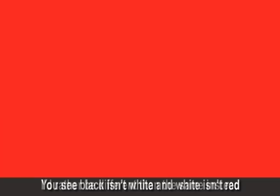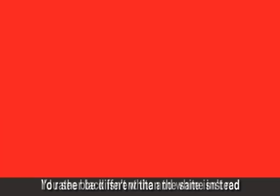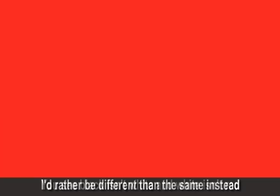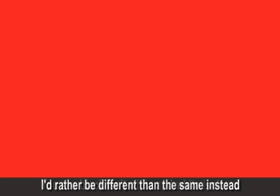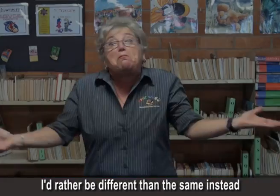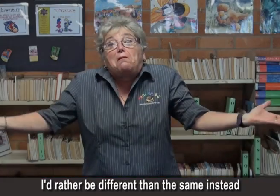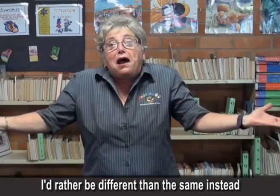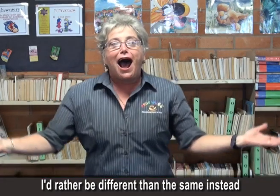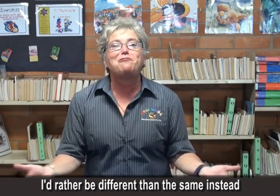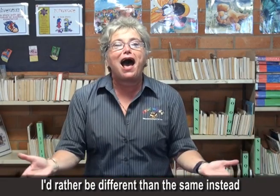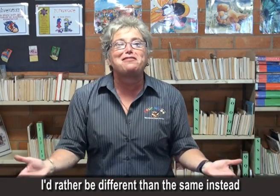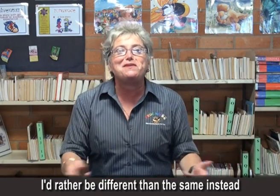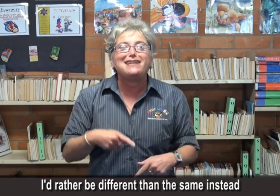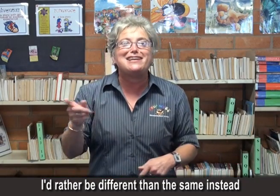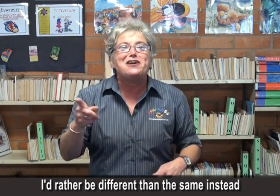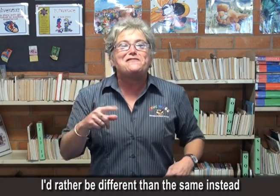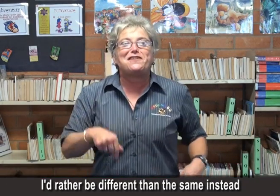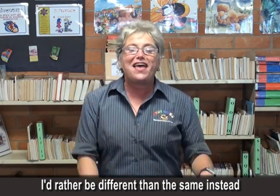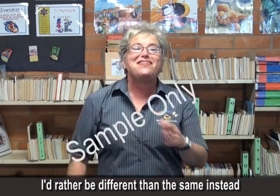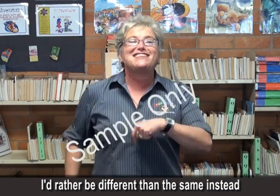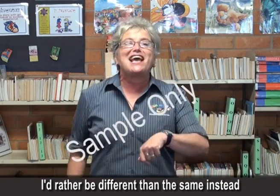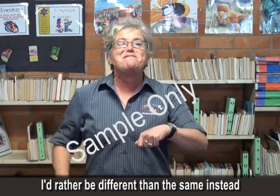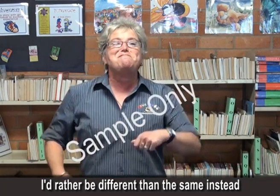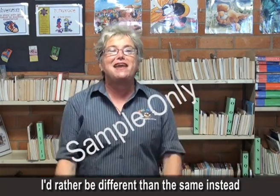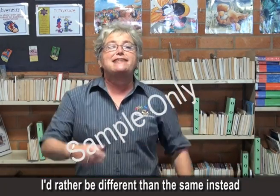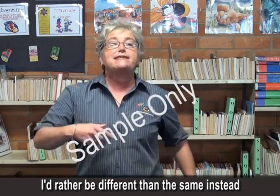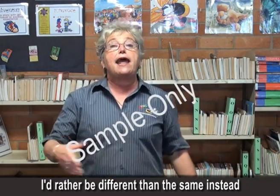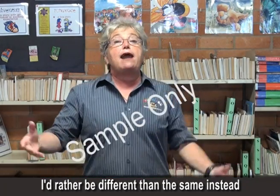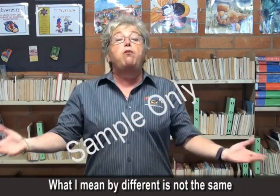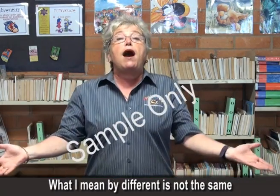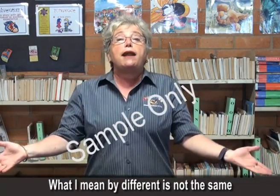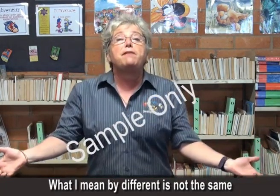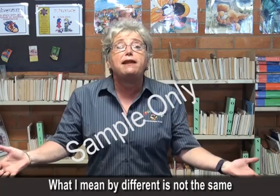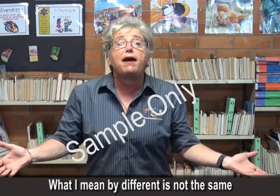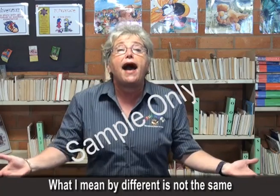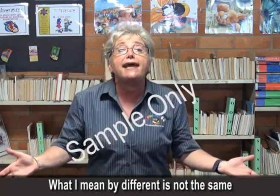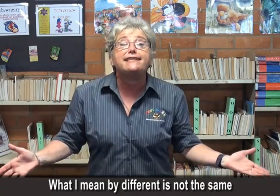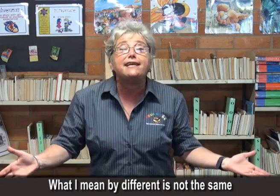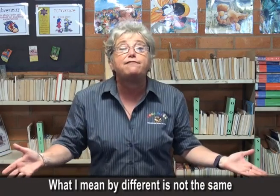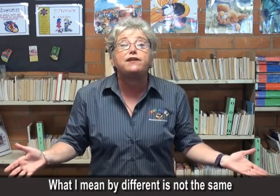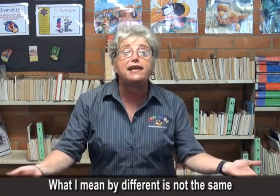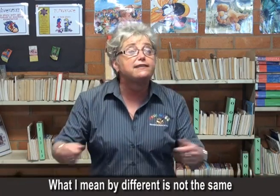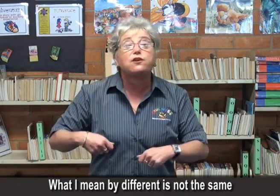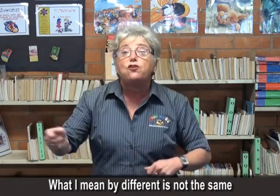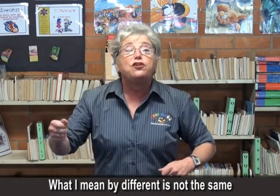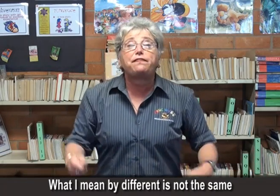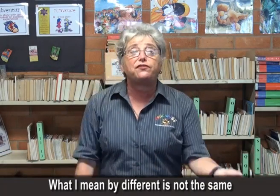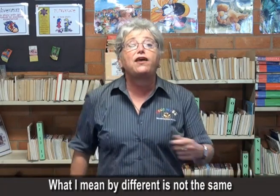isn't red. I'd rather be different than the same instead. What I mean by different is not the